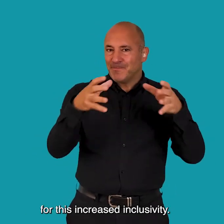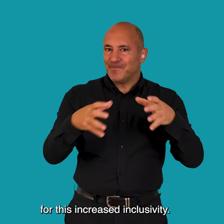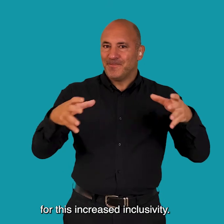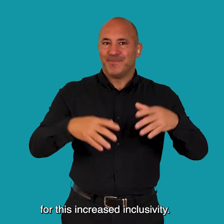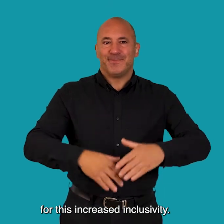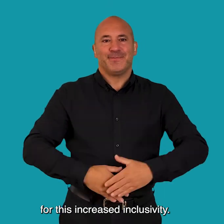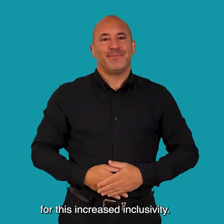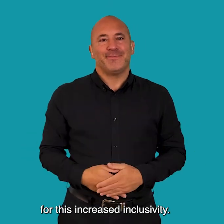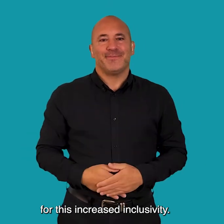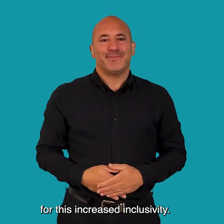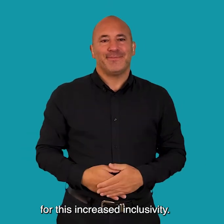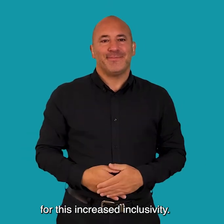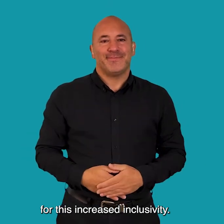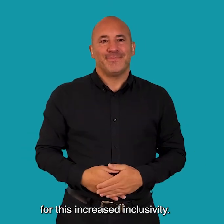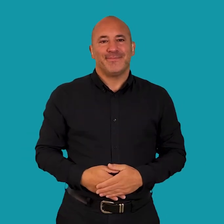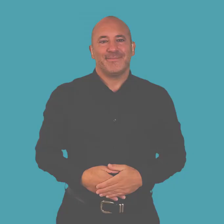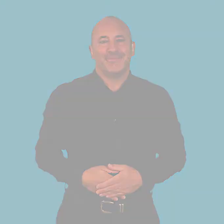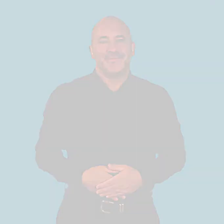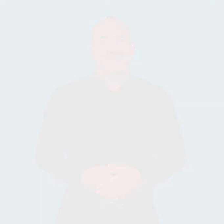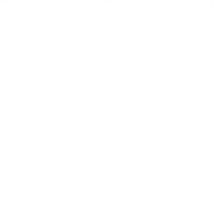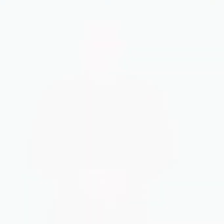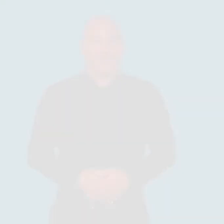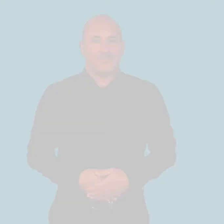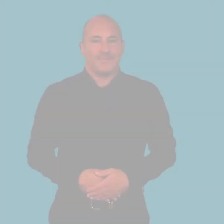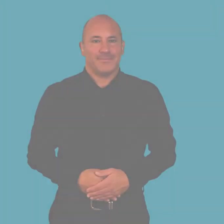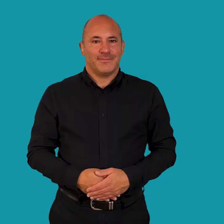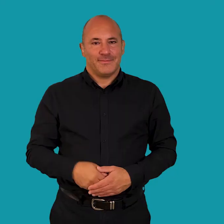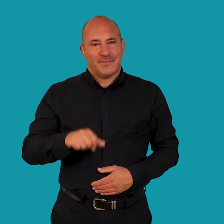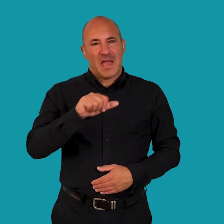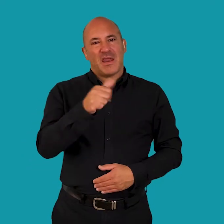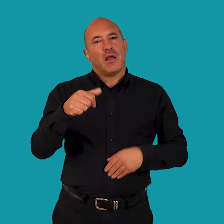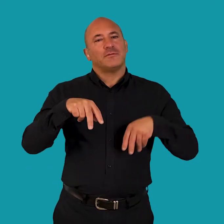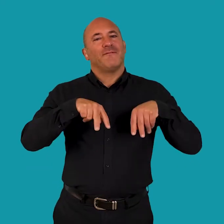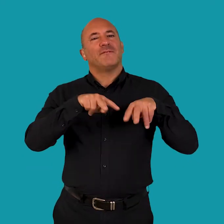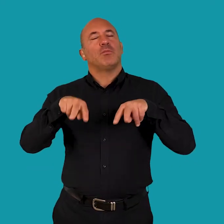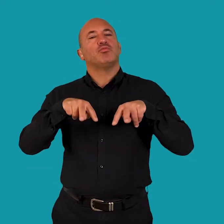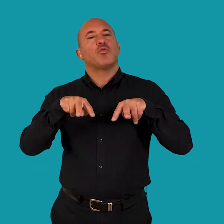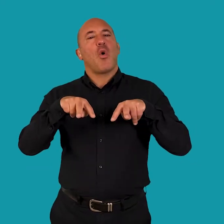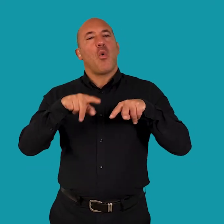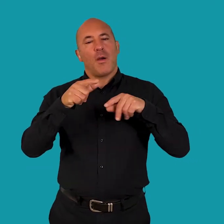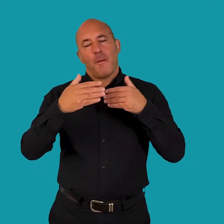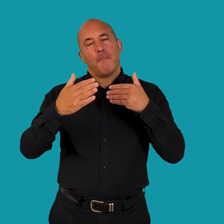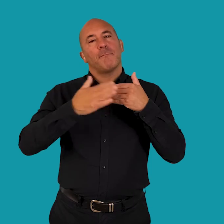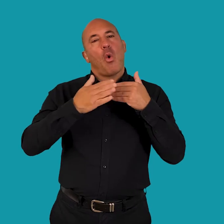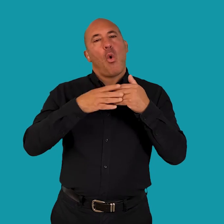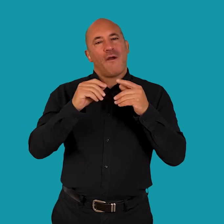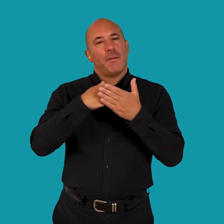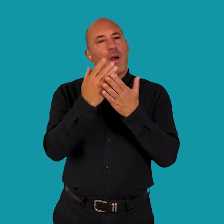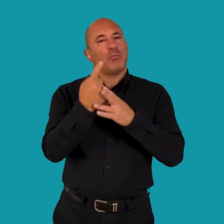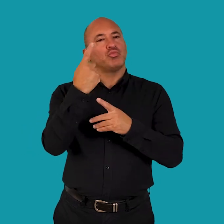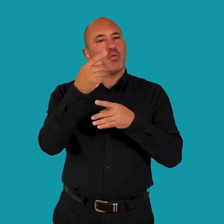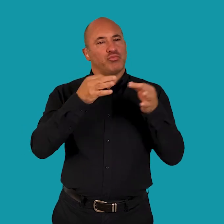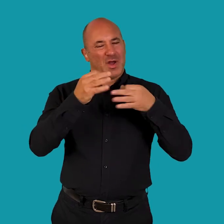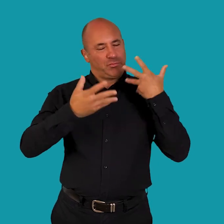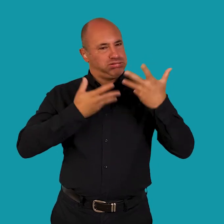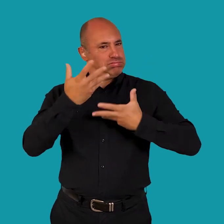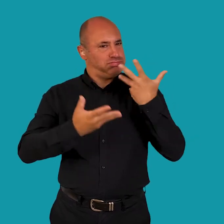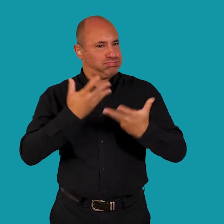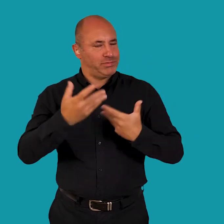this increased inclusivity. The rest of Part 1 of the strategy is explained in the next video.